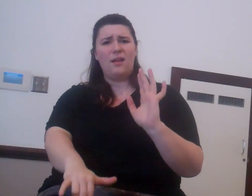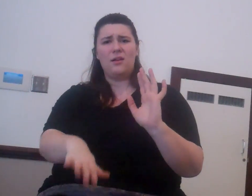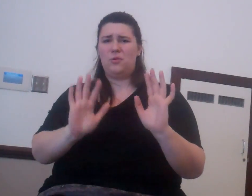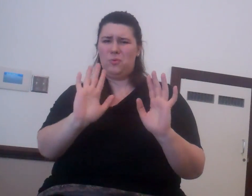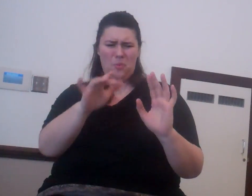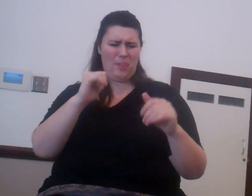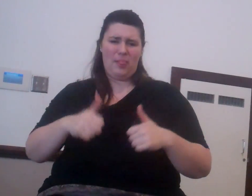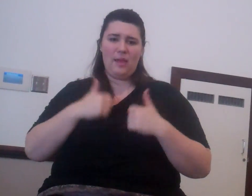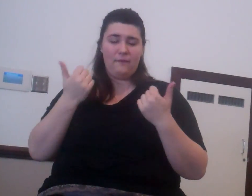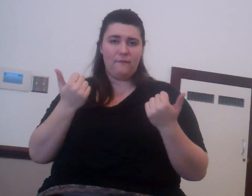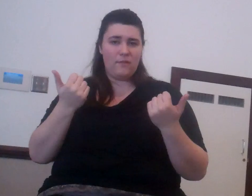up?